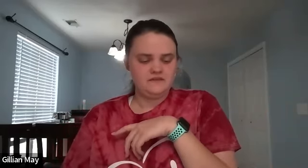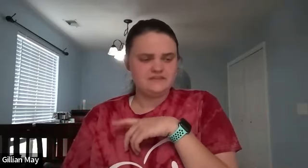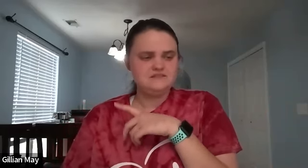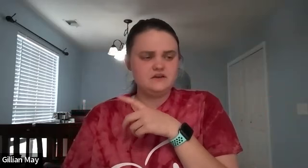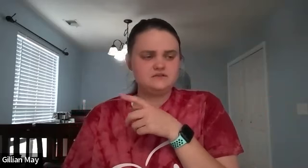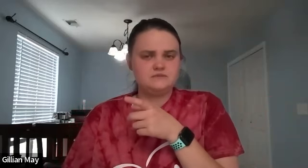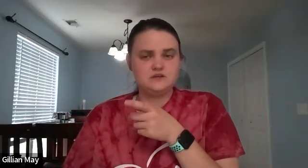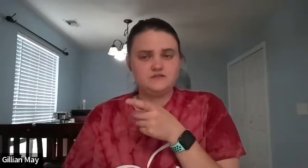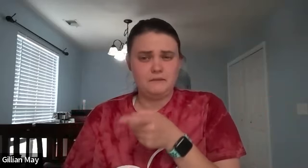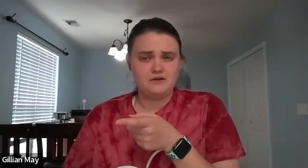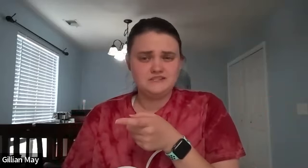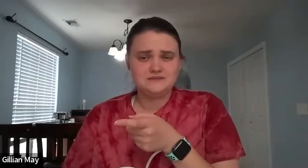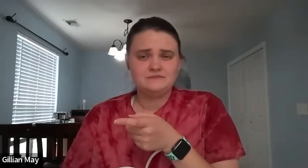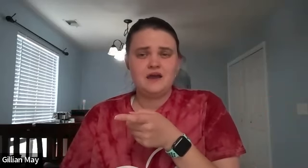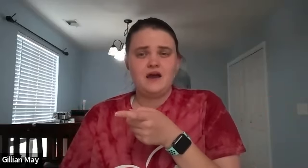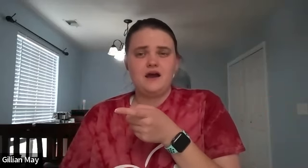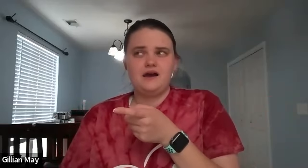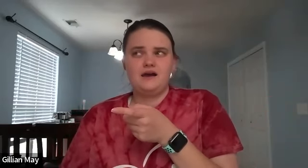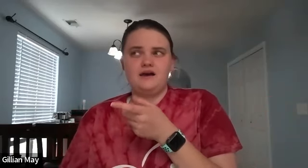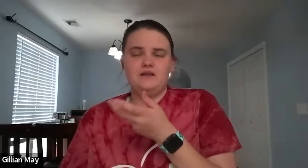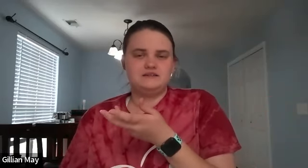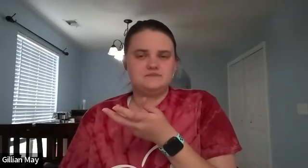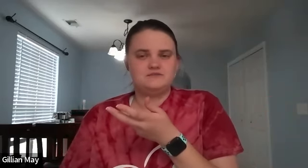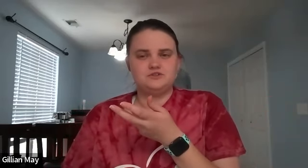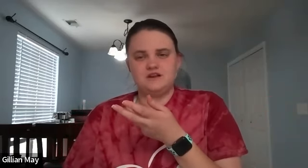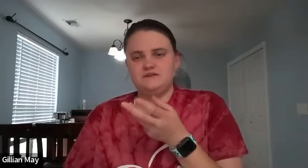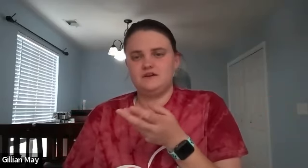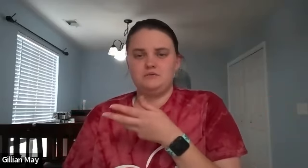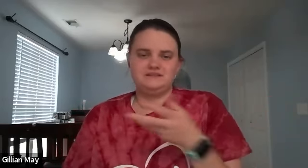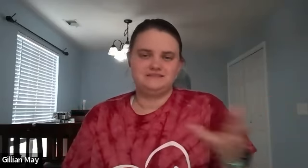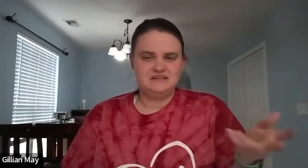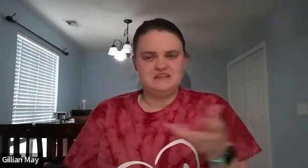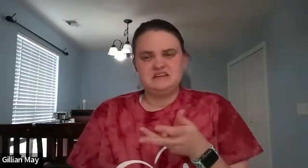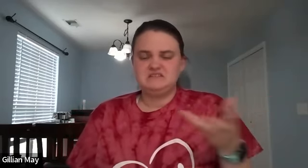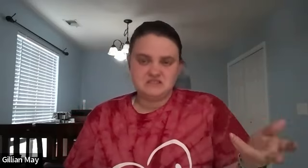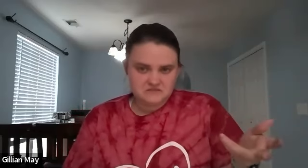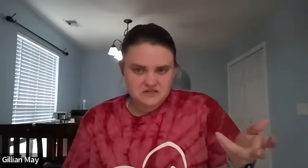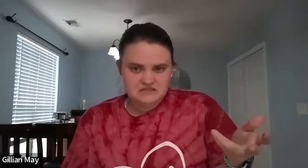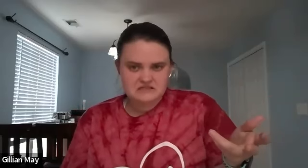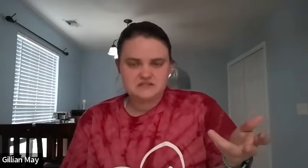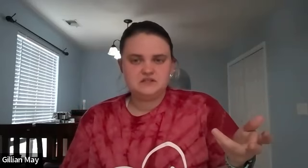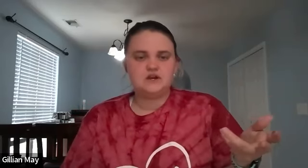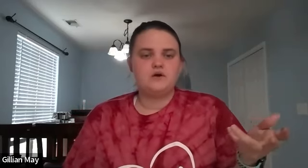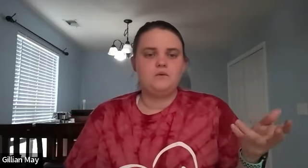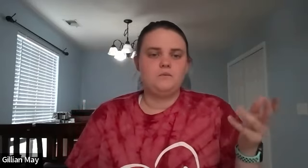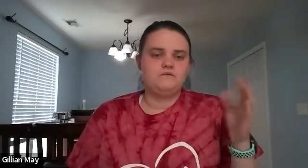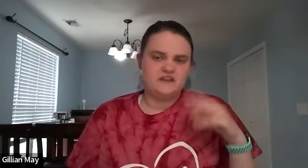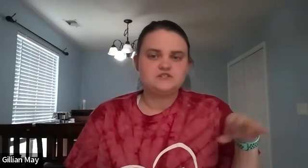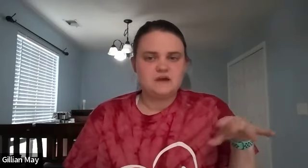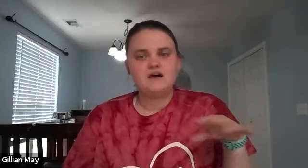This is also can be used for mouse. A lot of times if we're trying to figure out what's the difference, finger